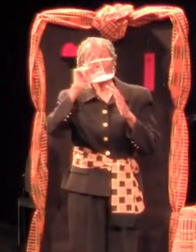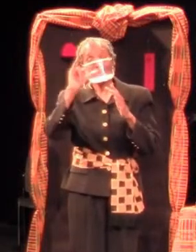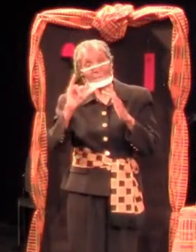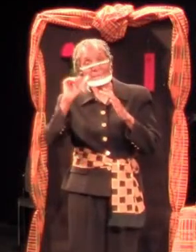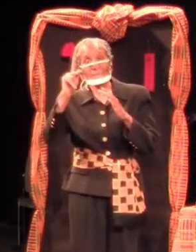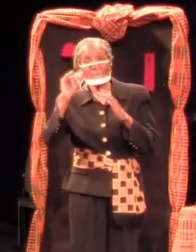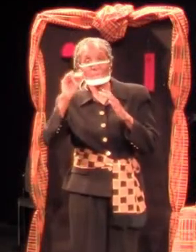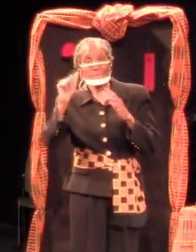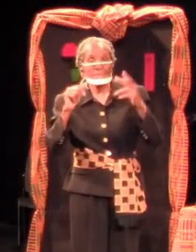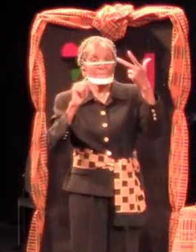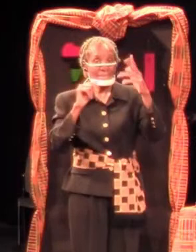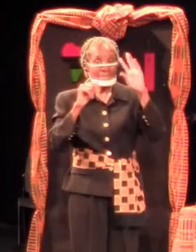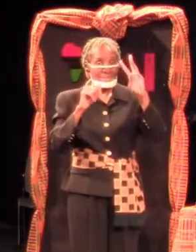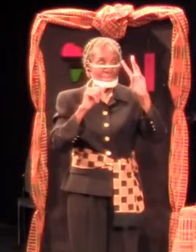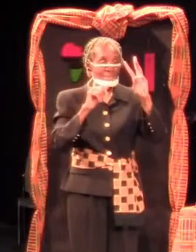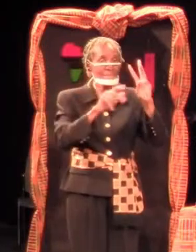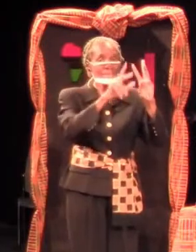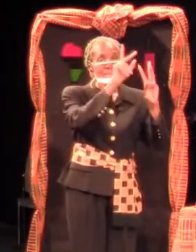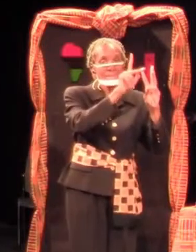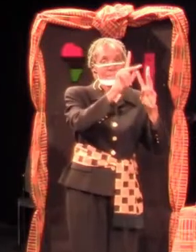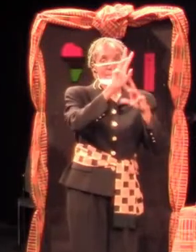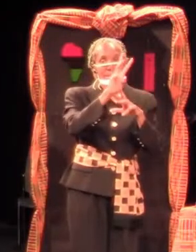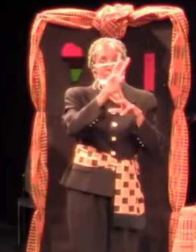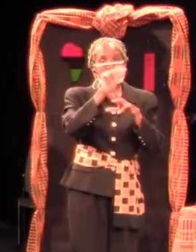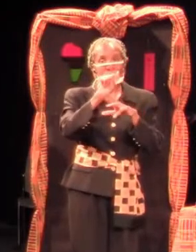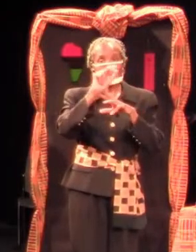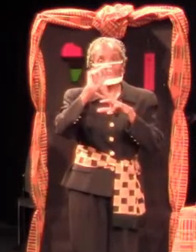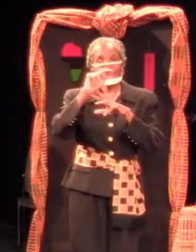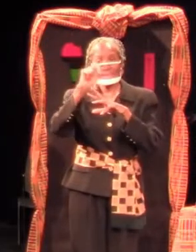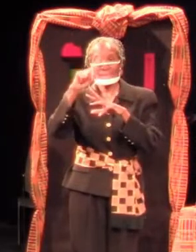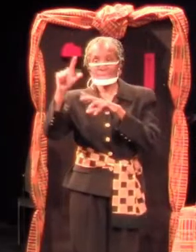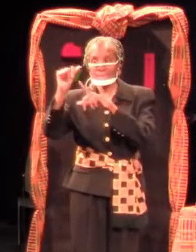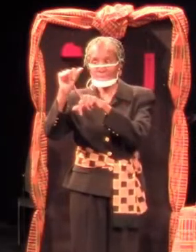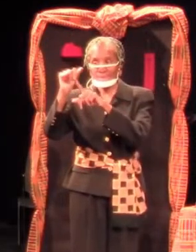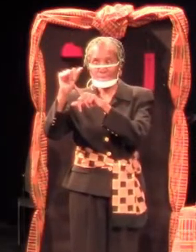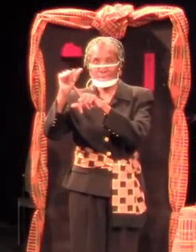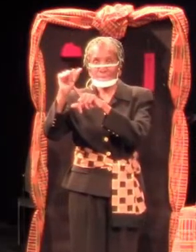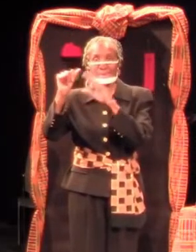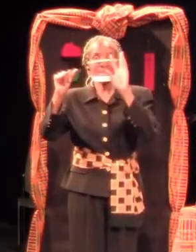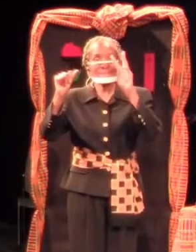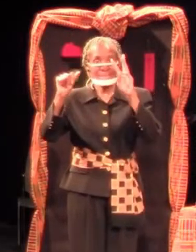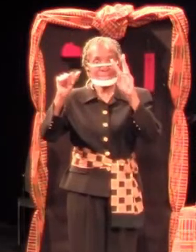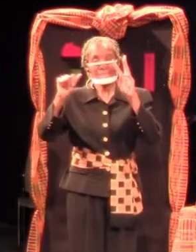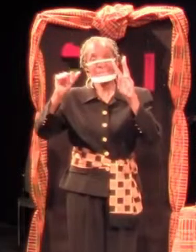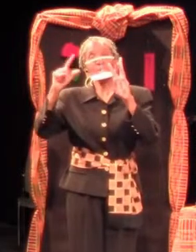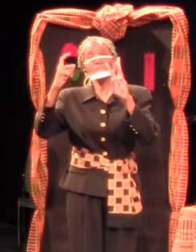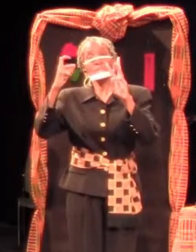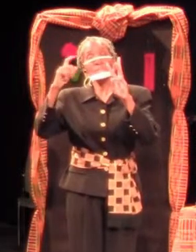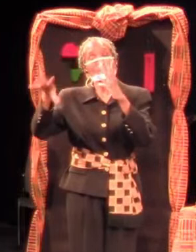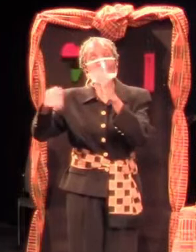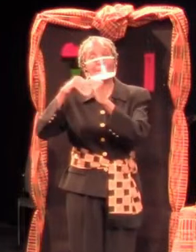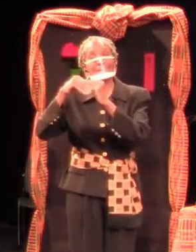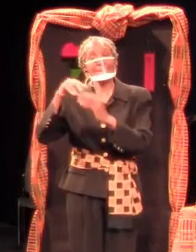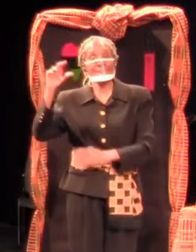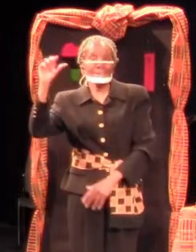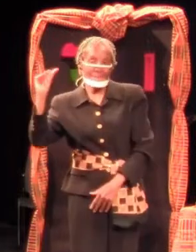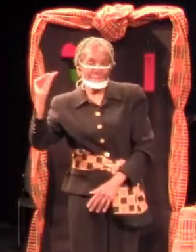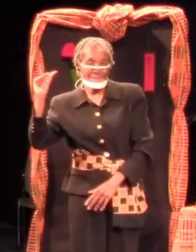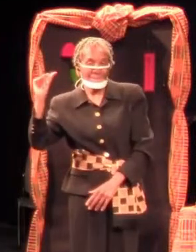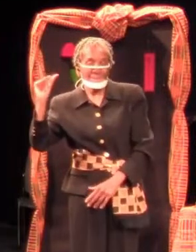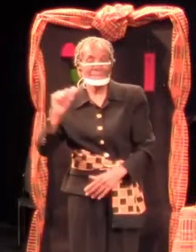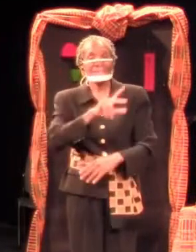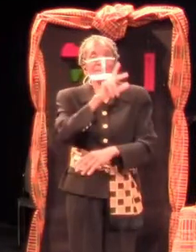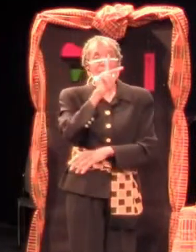has 6 letters and one A at the end. Why the extra A? The extra